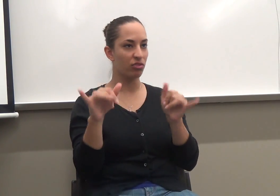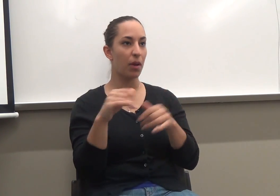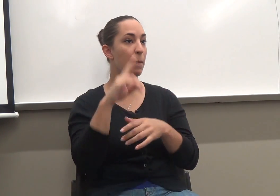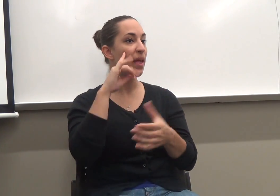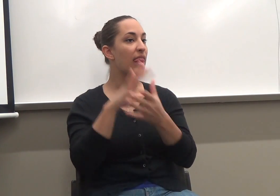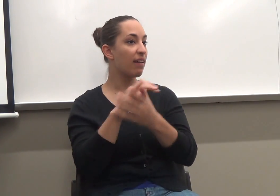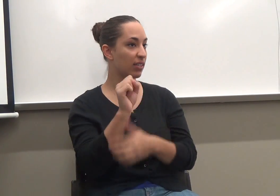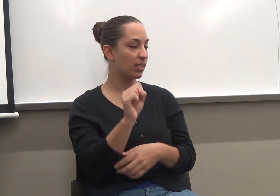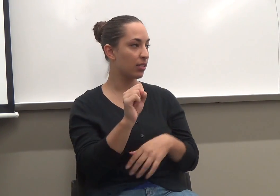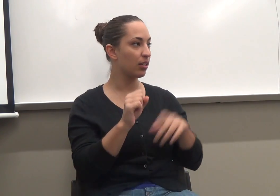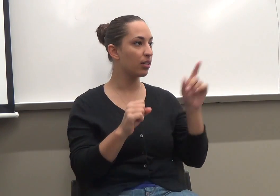not. Yeah.